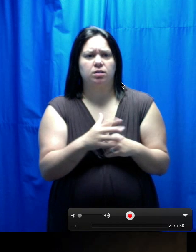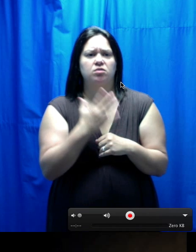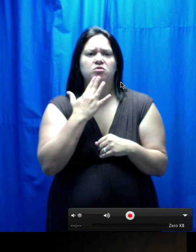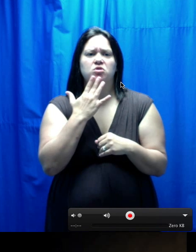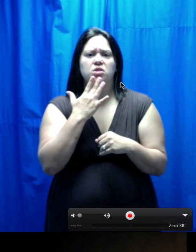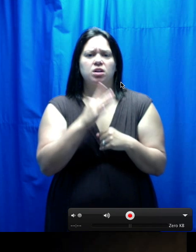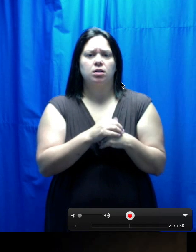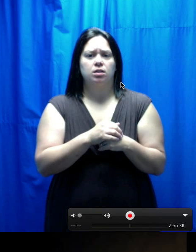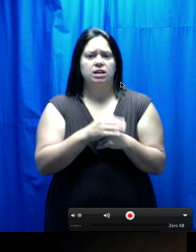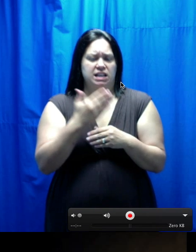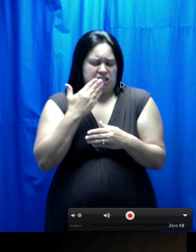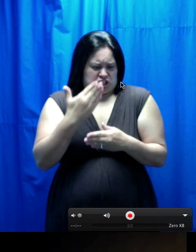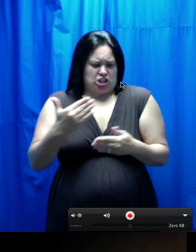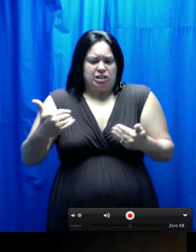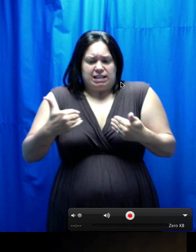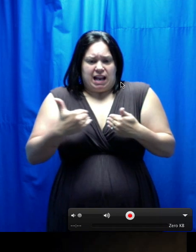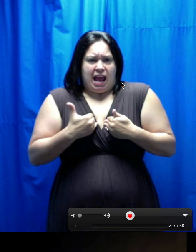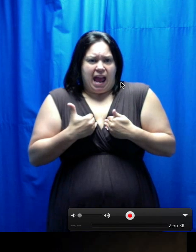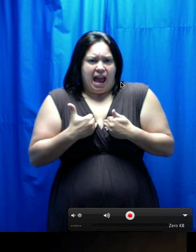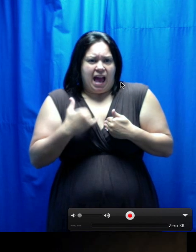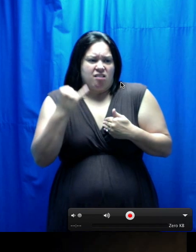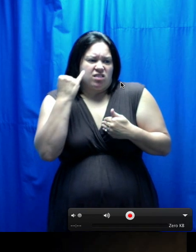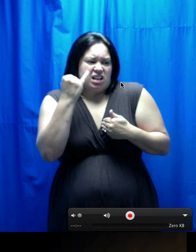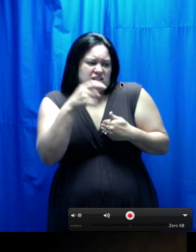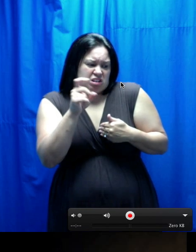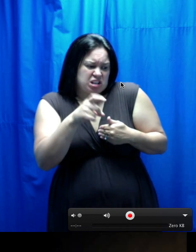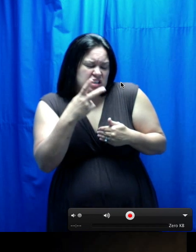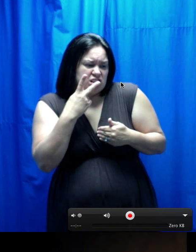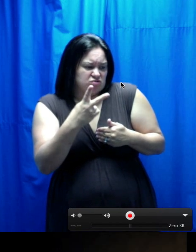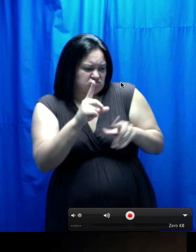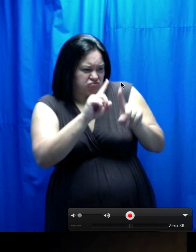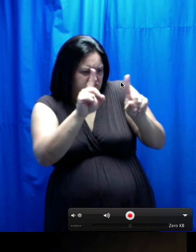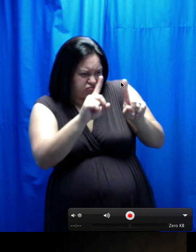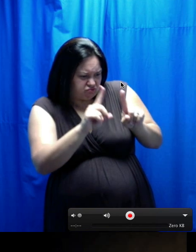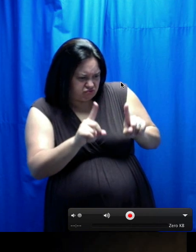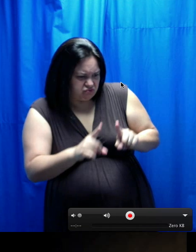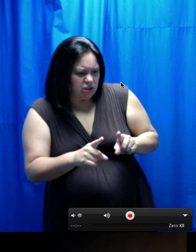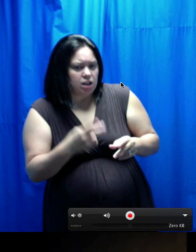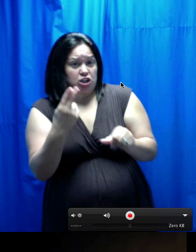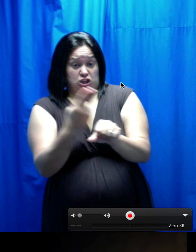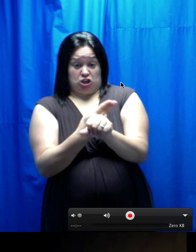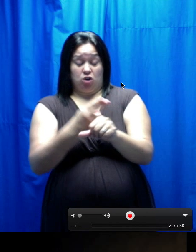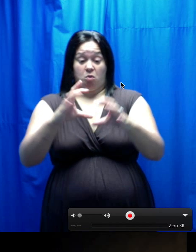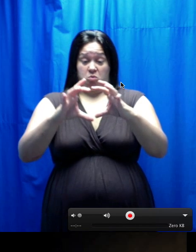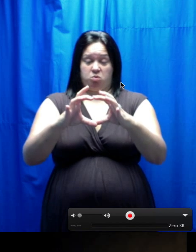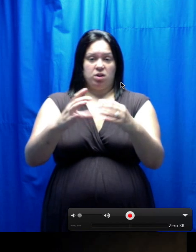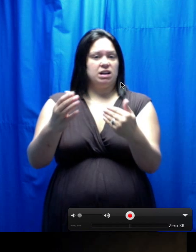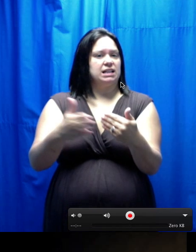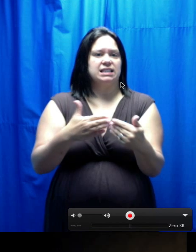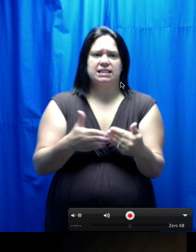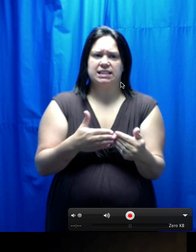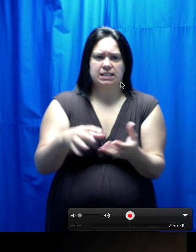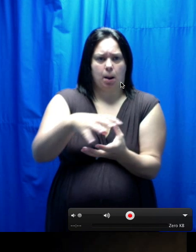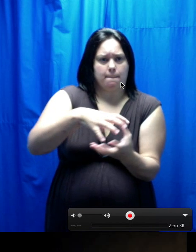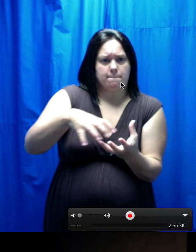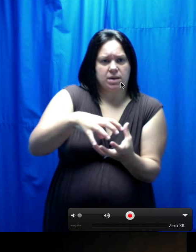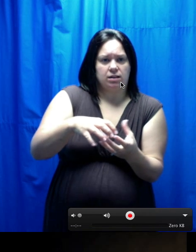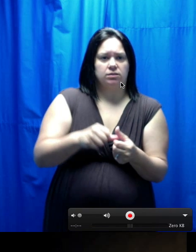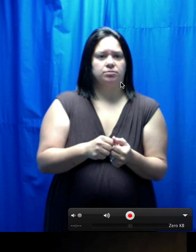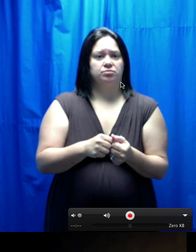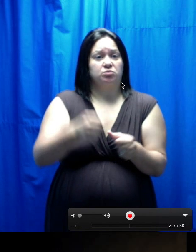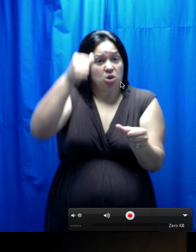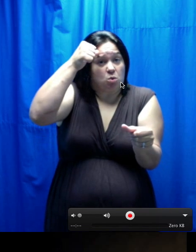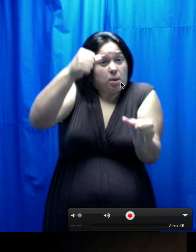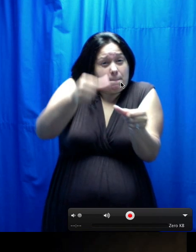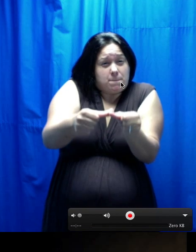as a guide for possible results when mixing colors. First is to remember that all colors are basically combinations of the primary colors,